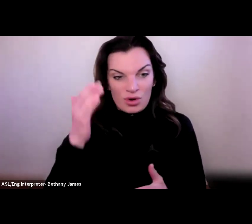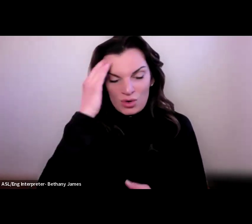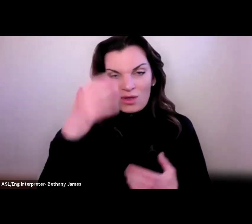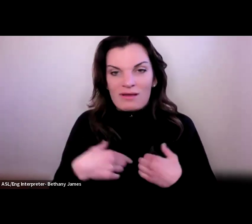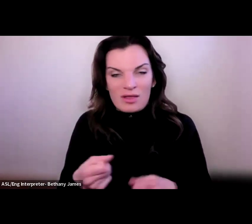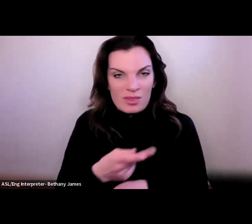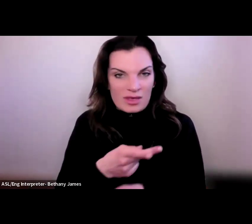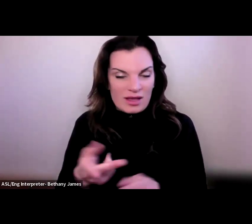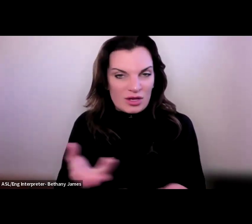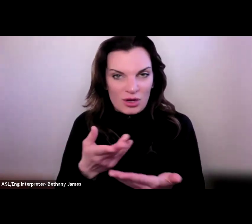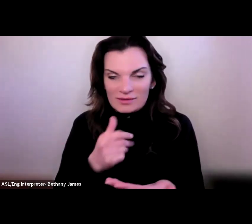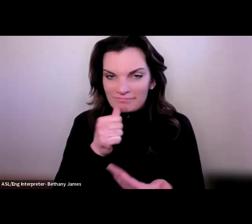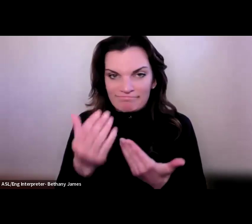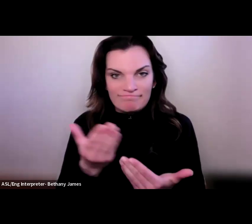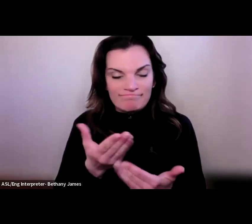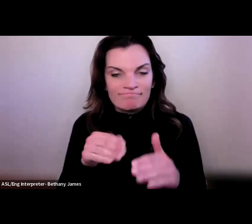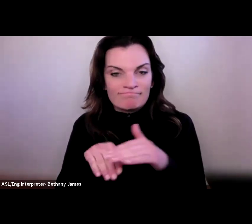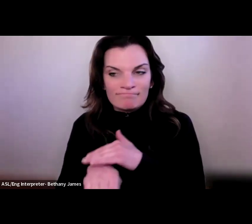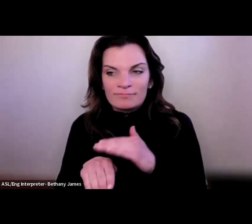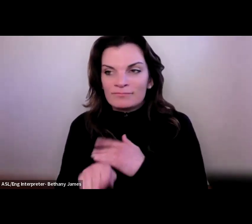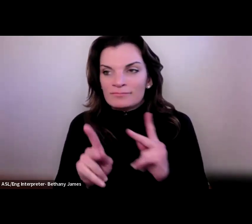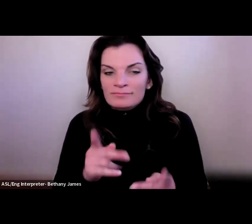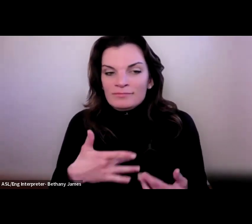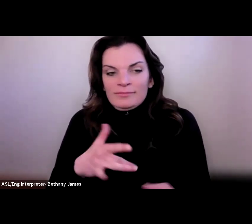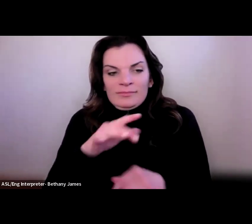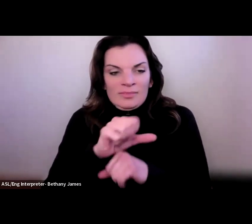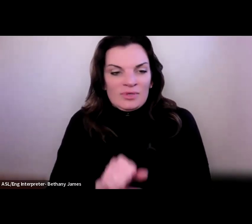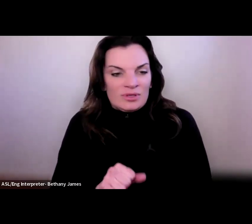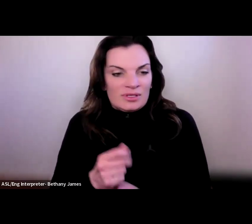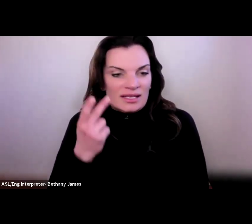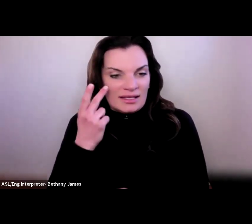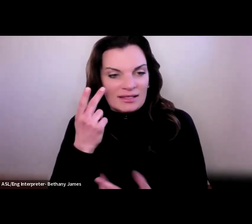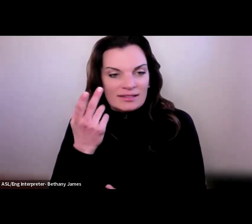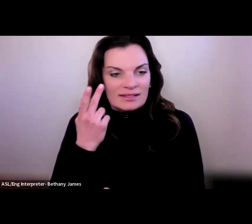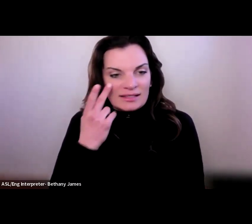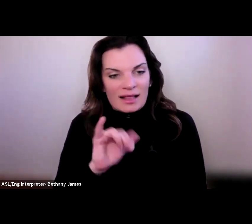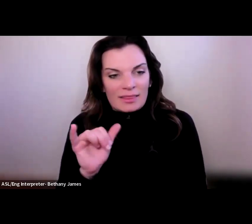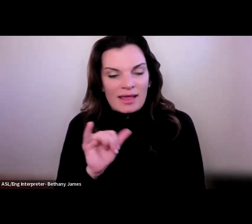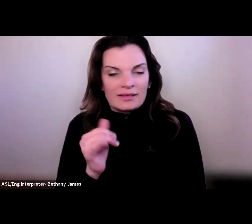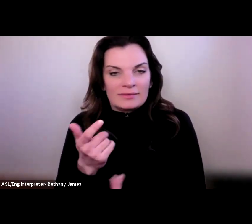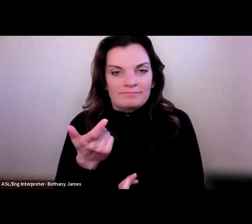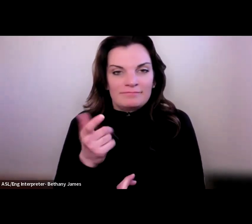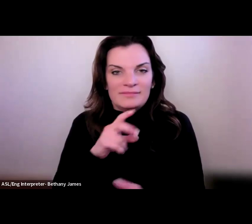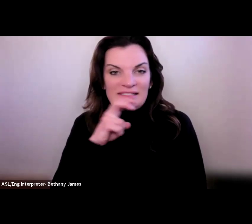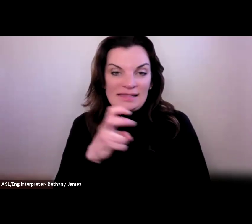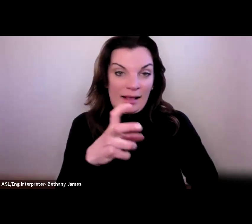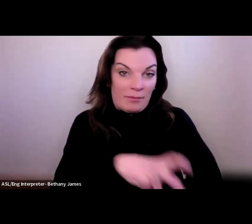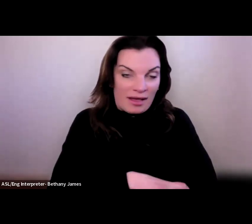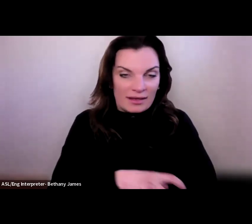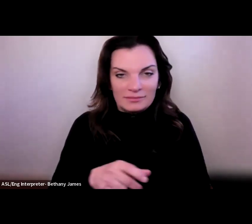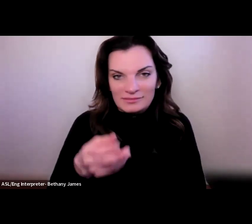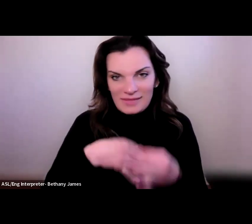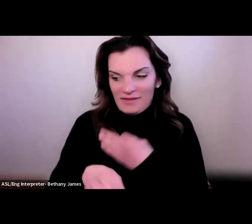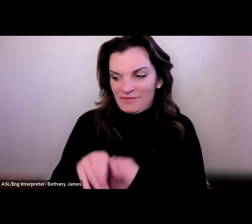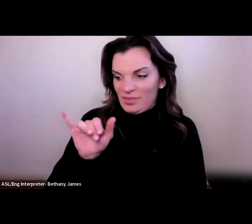when it's, something people are more used to seeing something like a snake bite than something like long COVID out here. I had